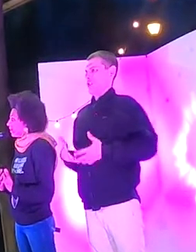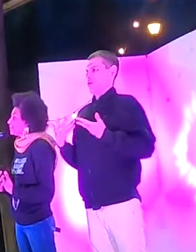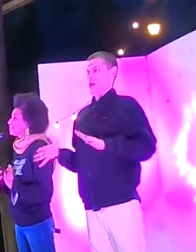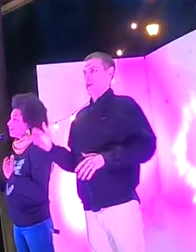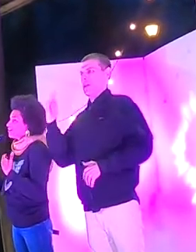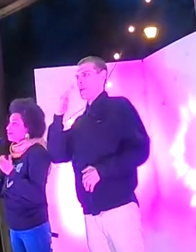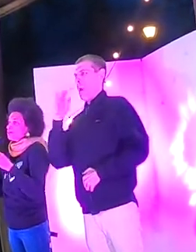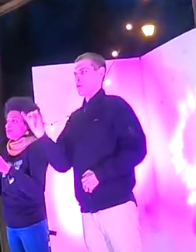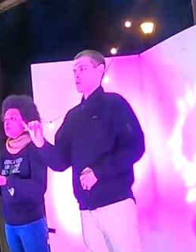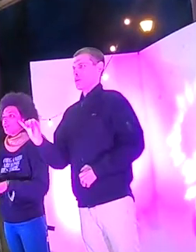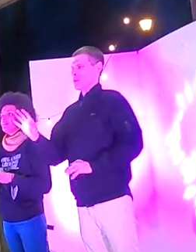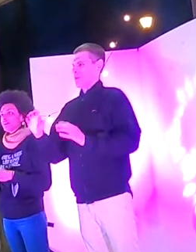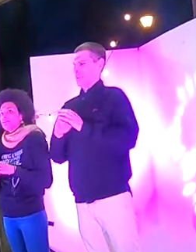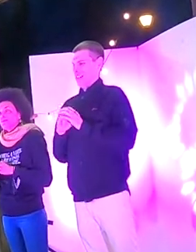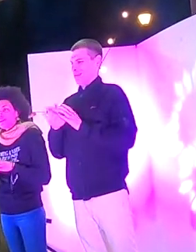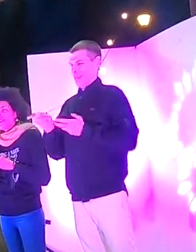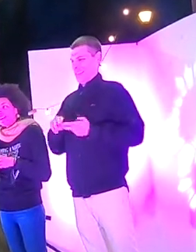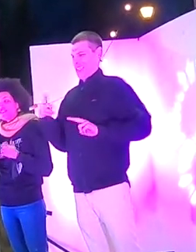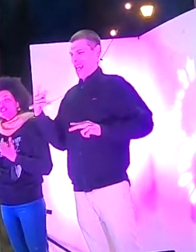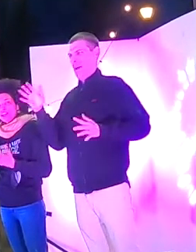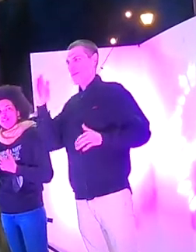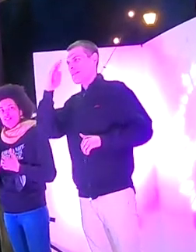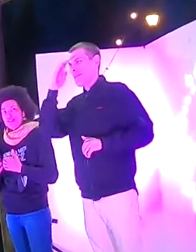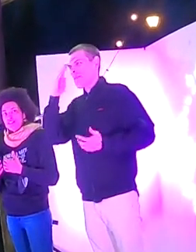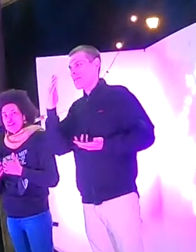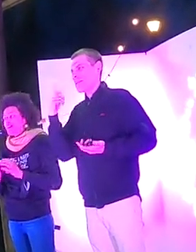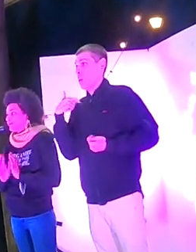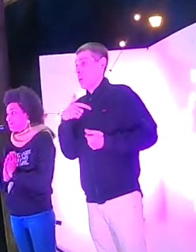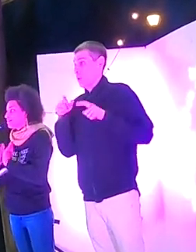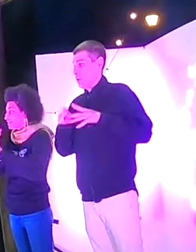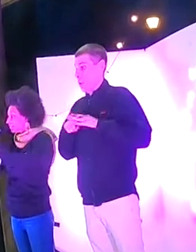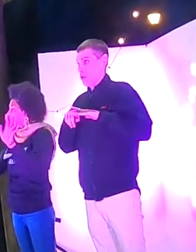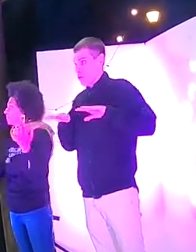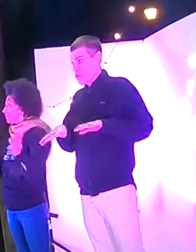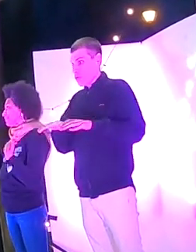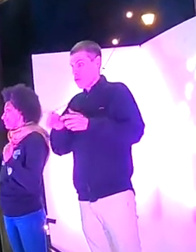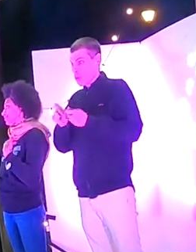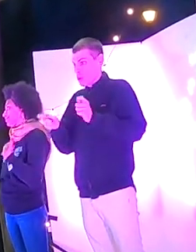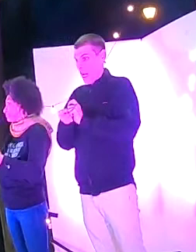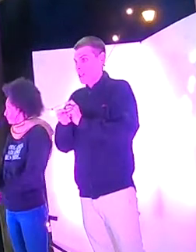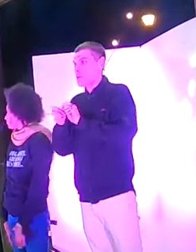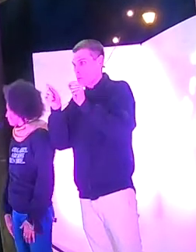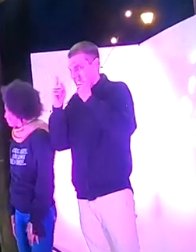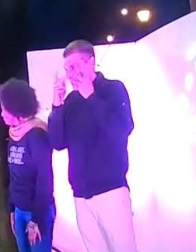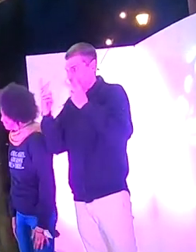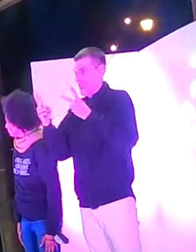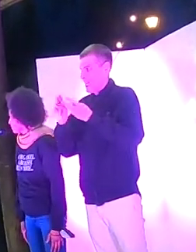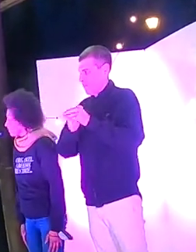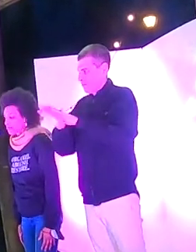level. And so when we start to be that change, then we start to see that in the world.